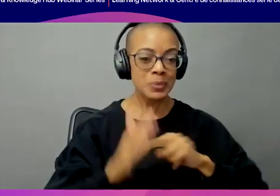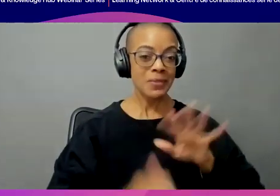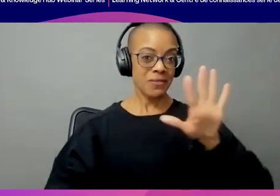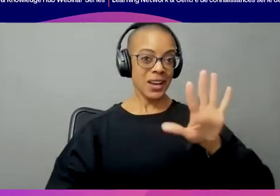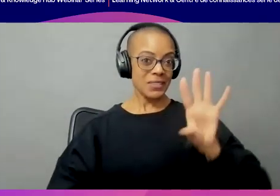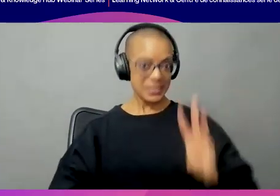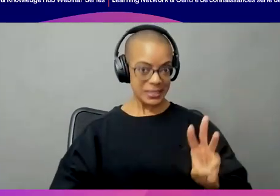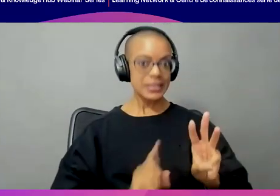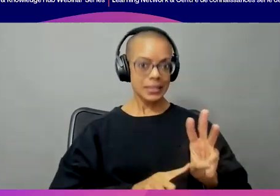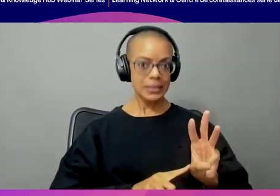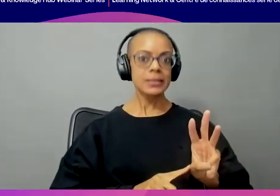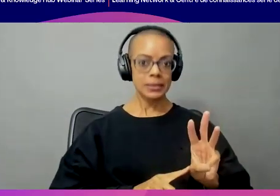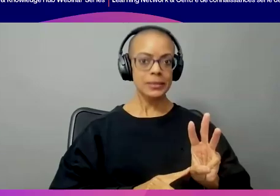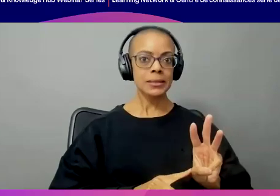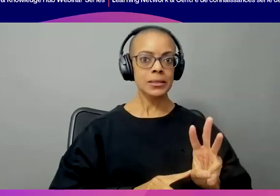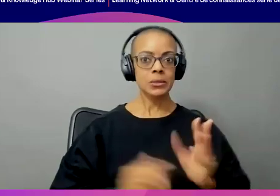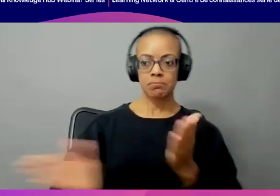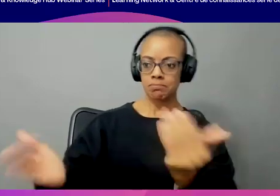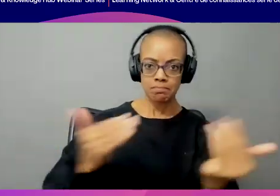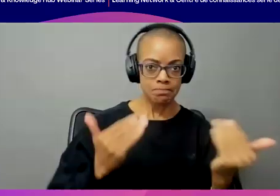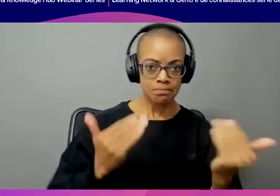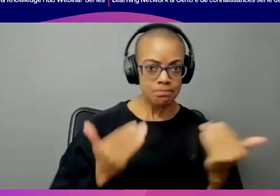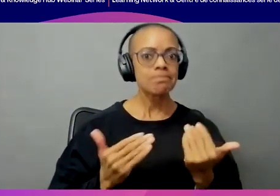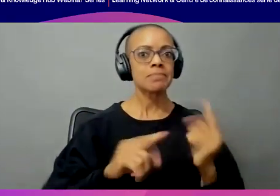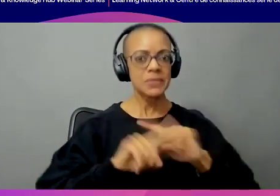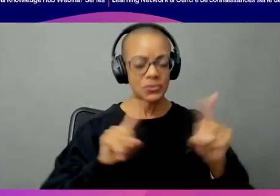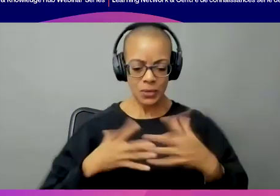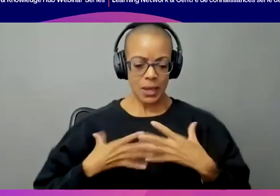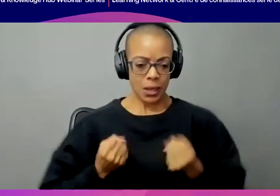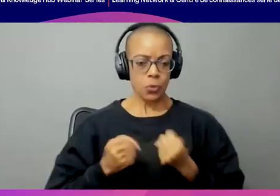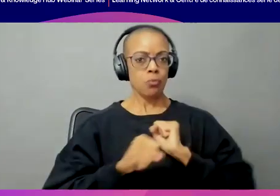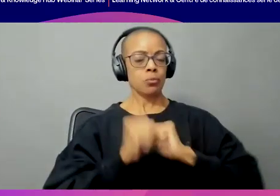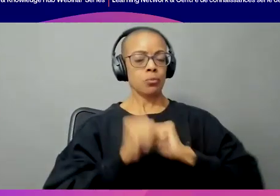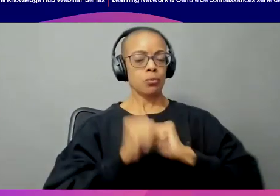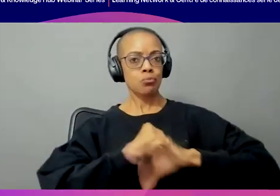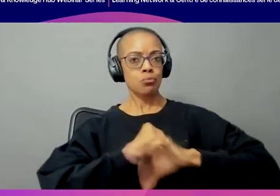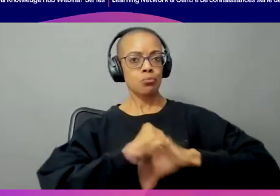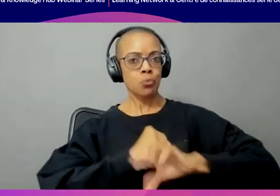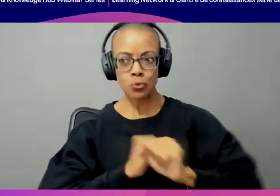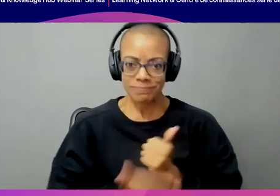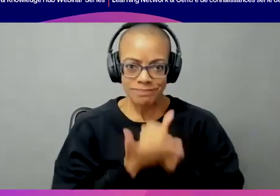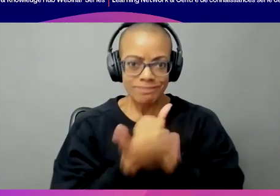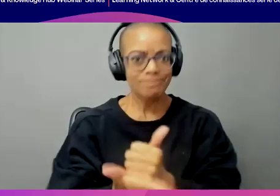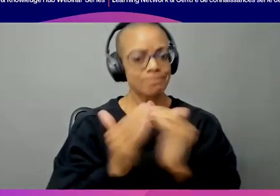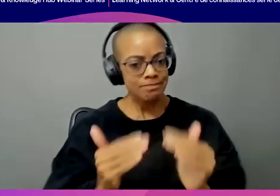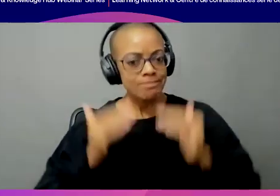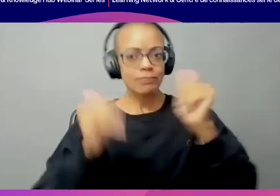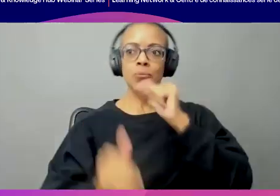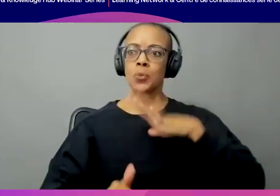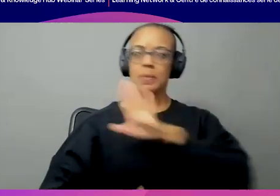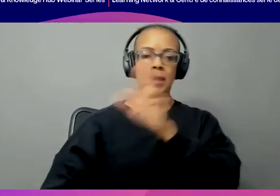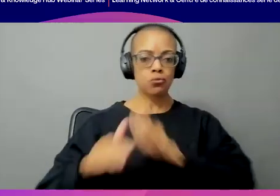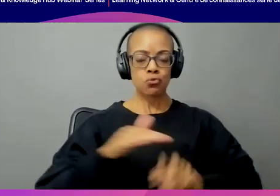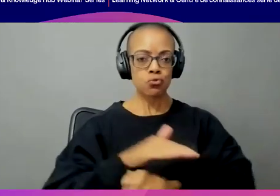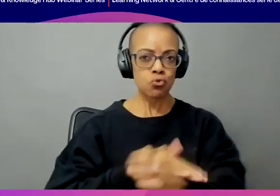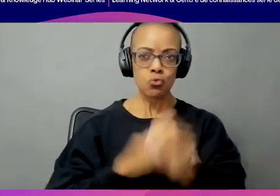notions of gender transformative health promotion that really elevate women in their journeys to thinking about what kind of impacts